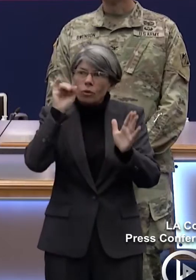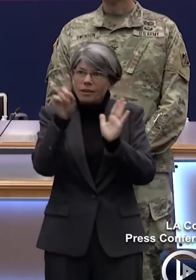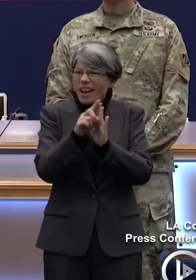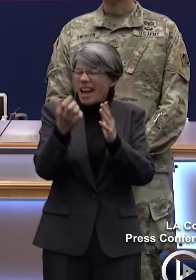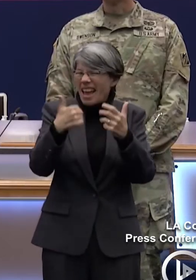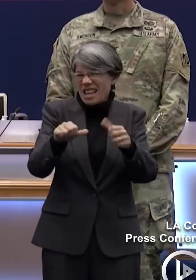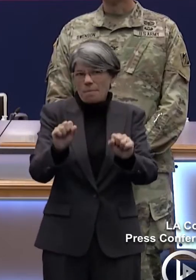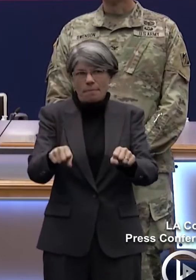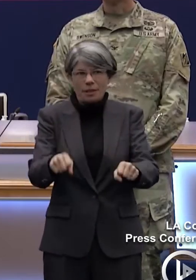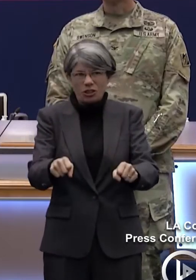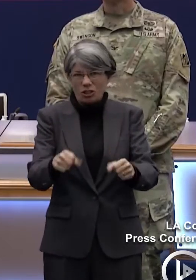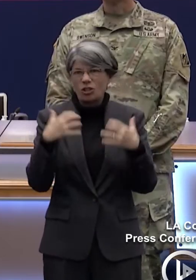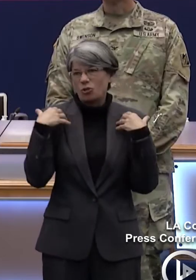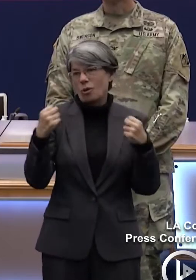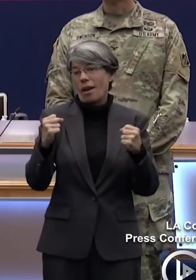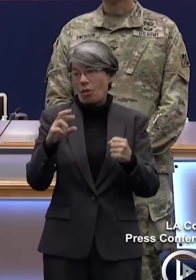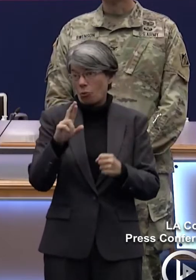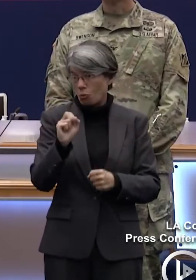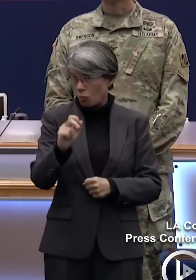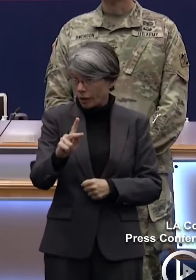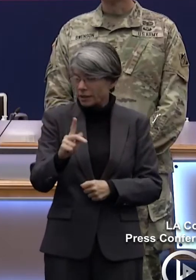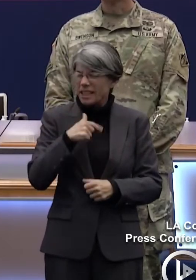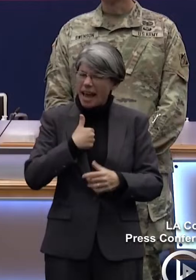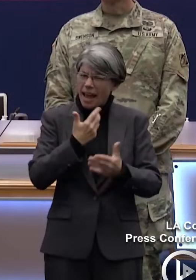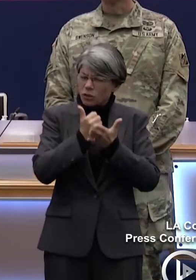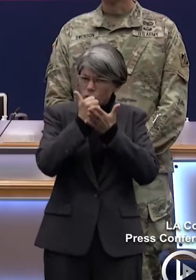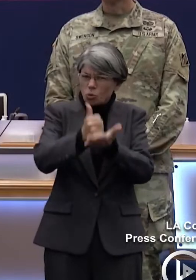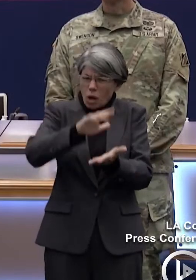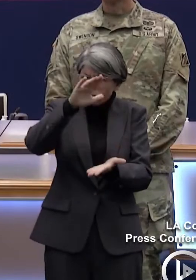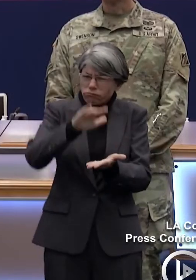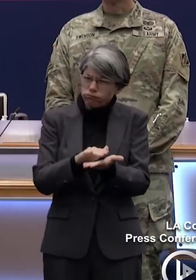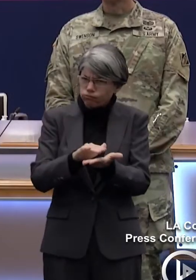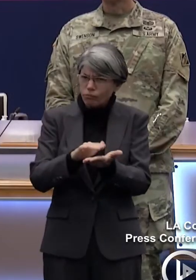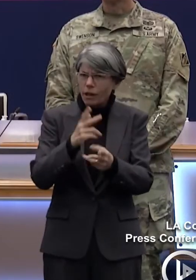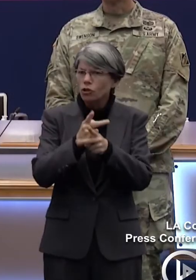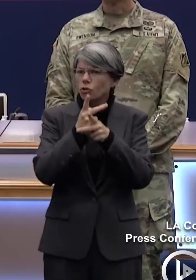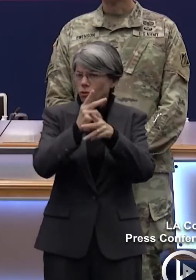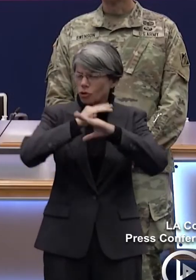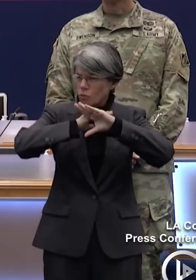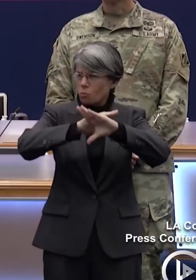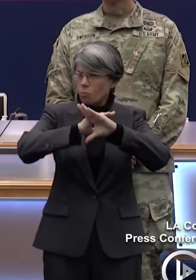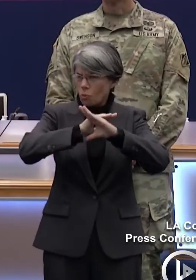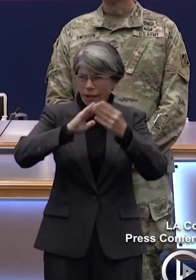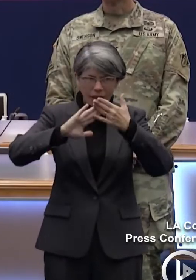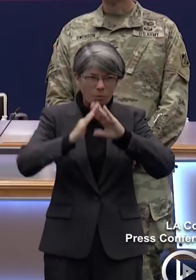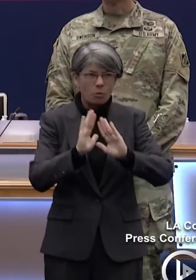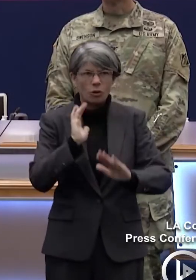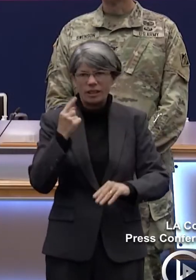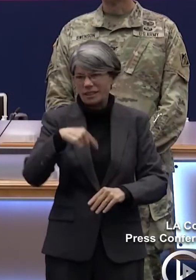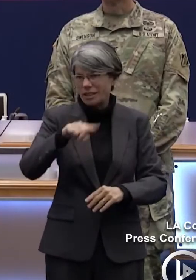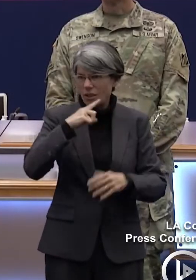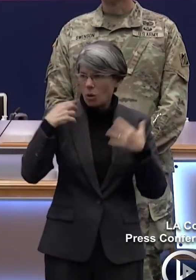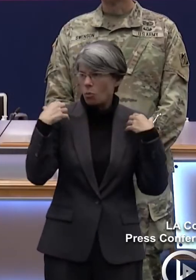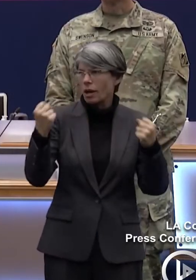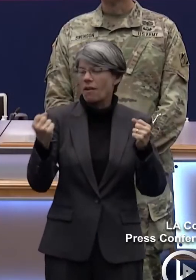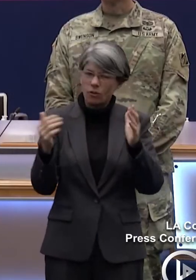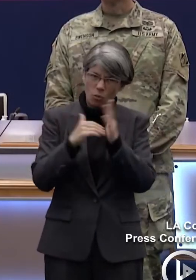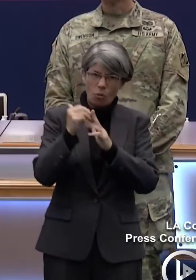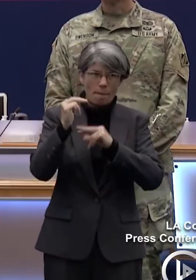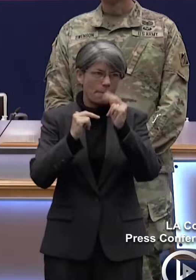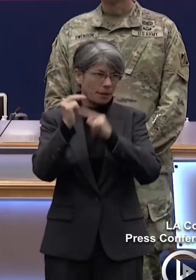any potential health risks, and to guide mitigation strategies to protect communities as they recover and